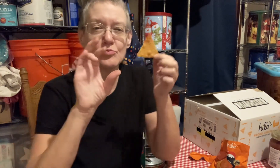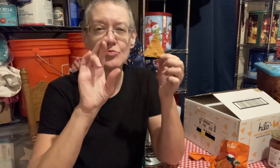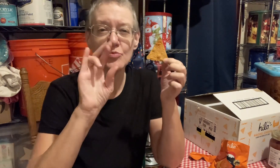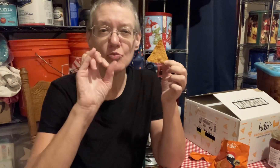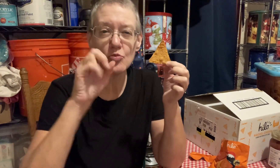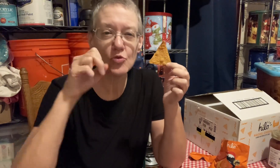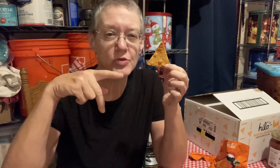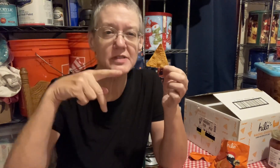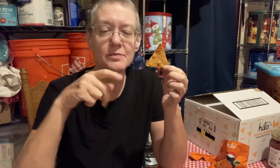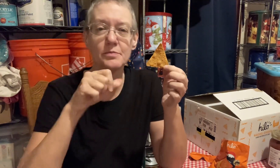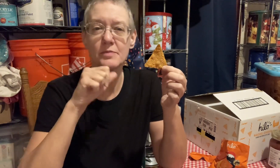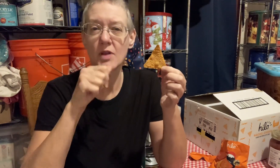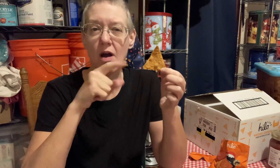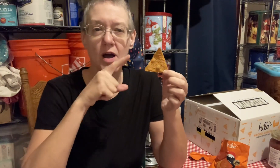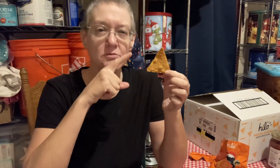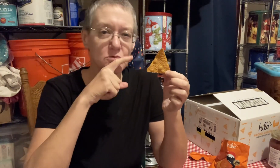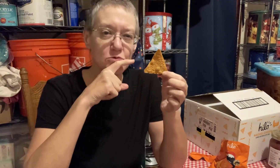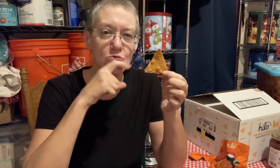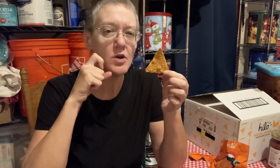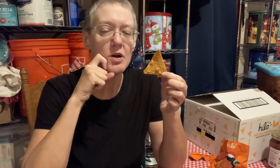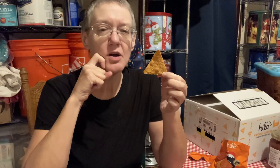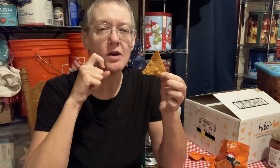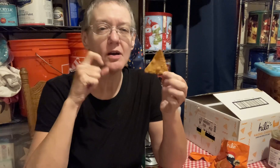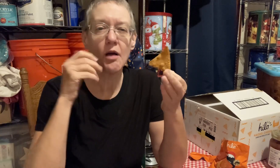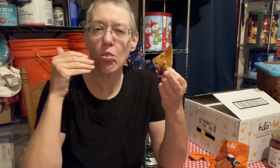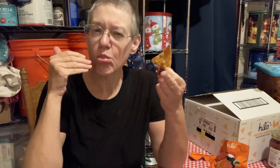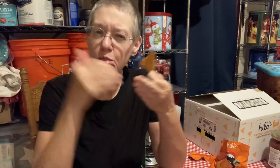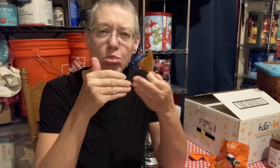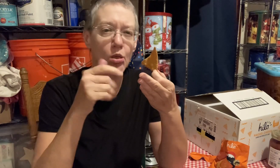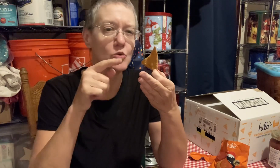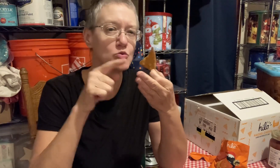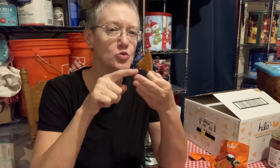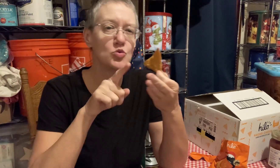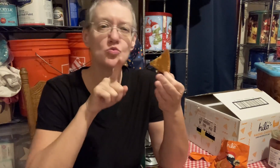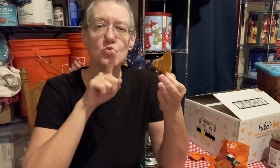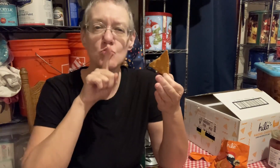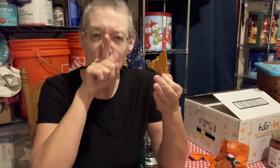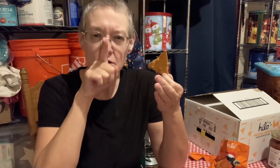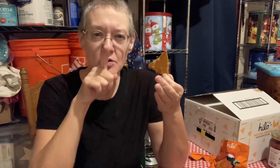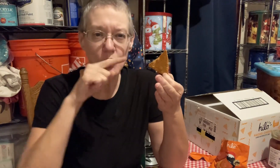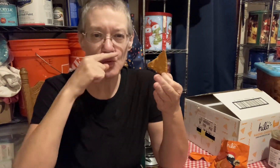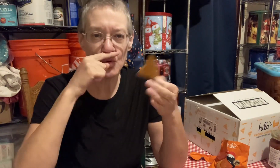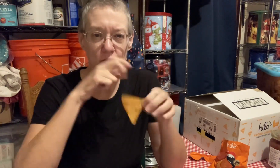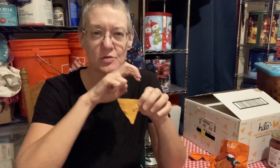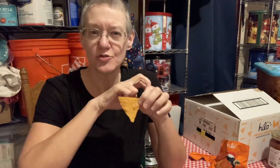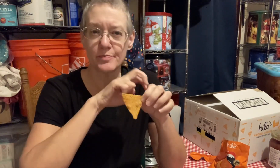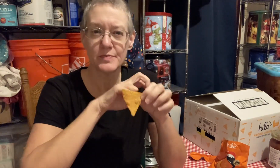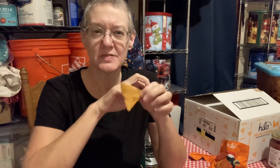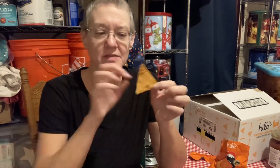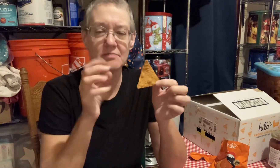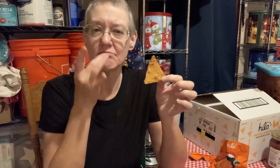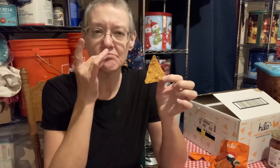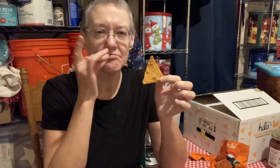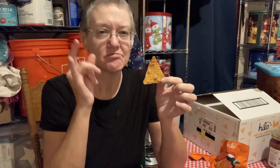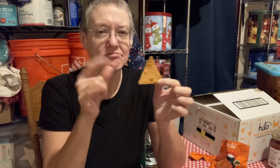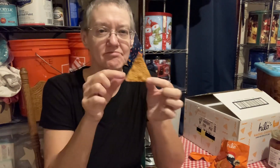are fabulous. Crisp, not dry. The closest thing you're going to find to real corn chips.